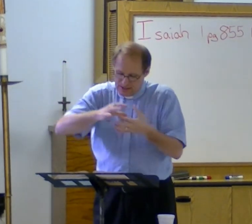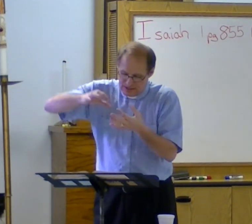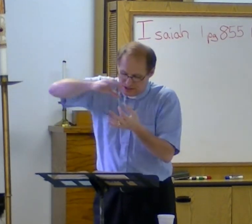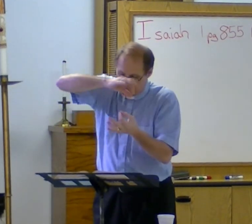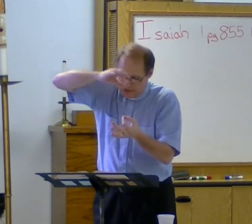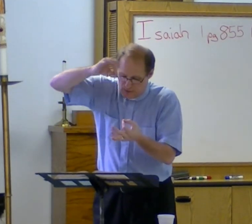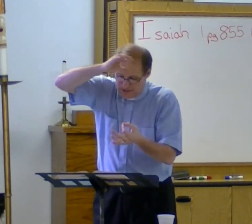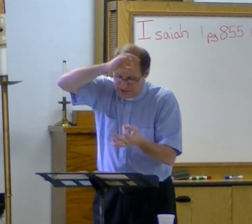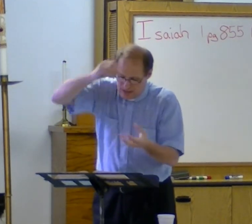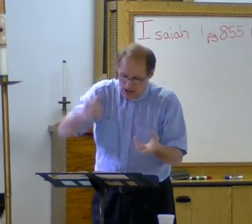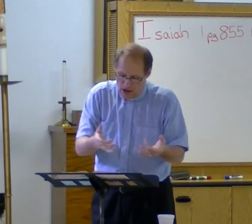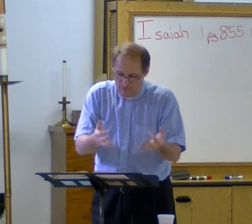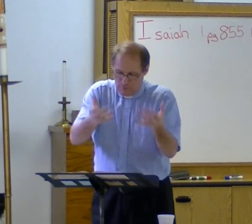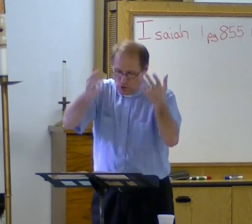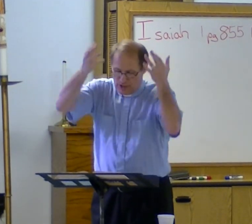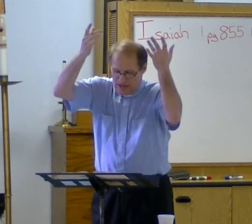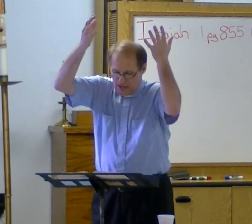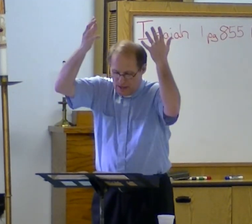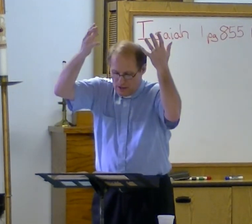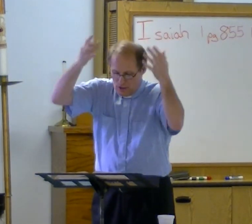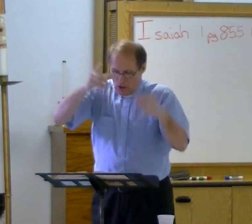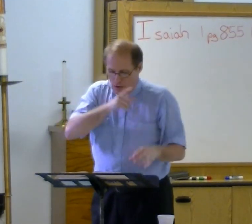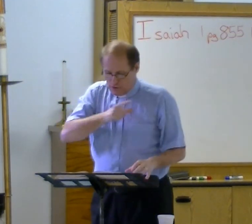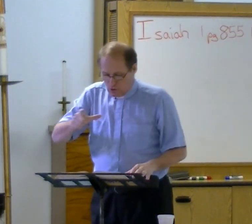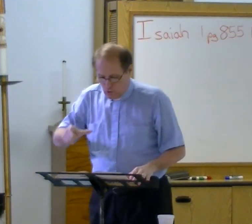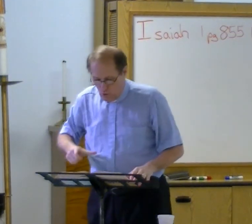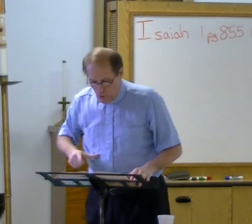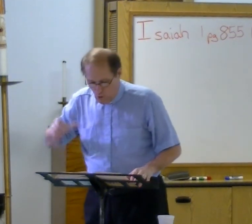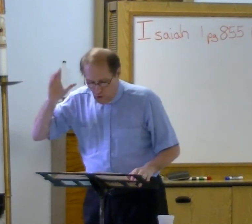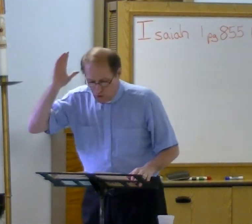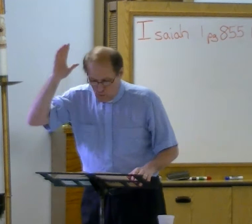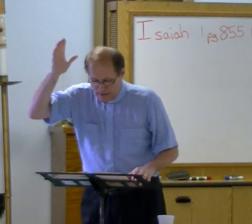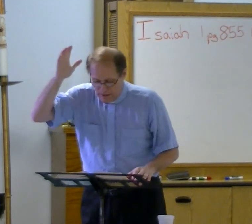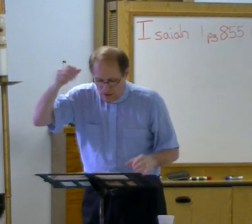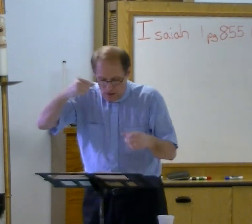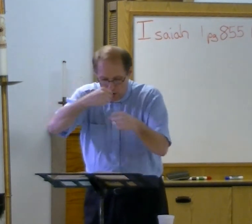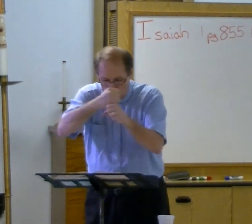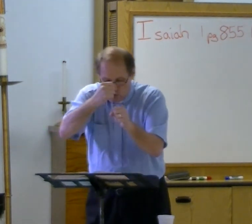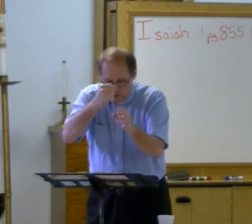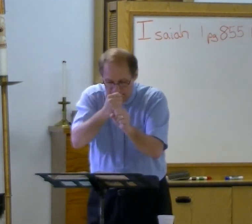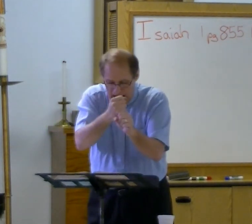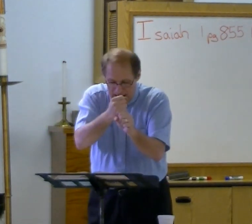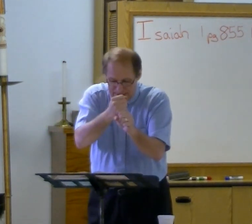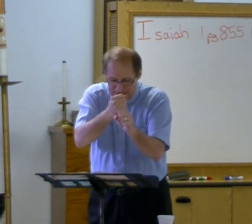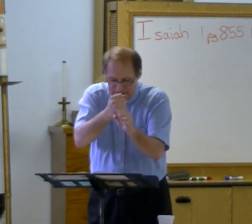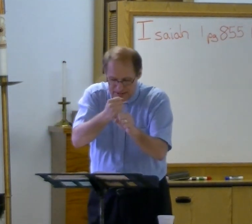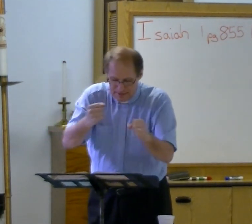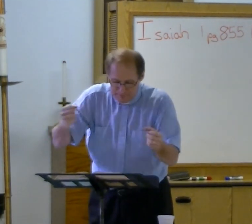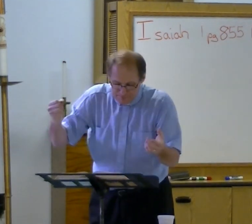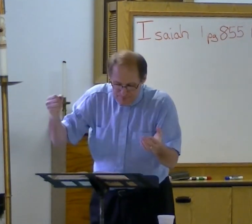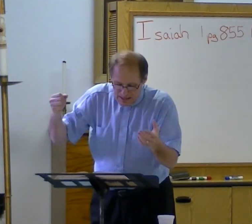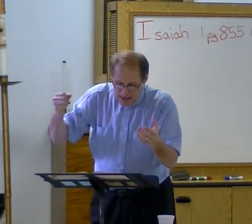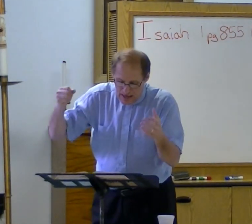the spirit of burning. The Lord will create